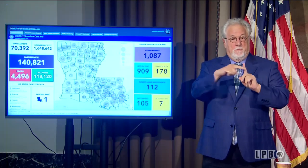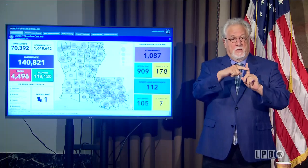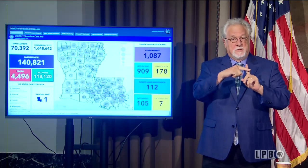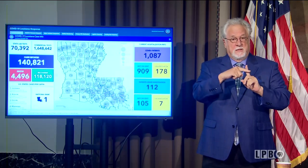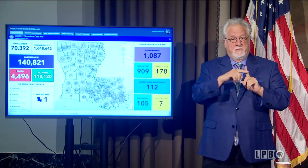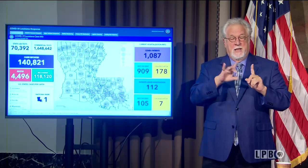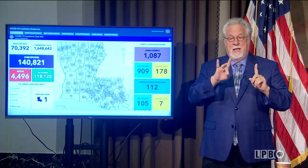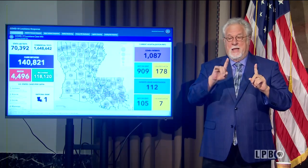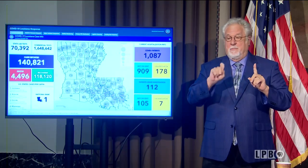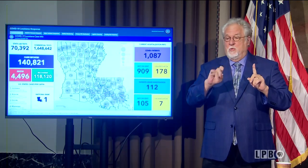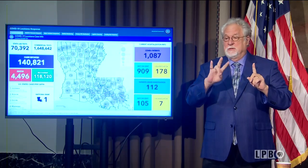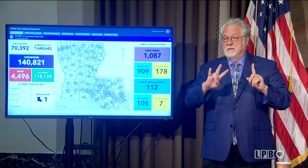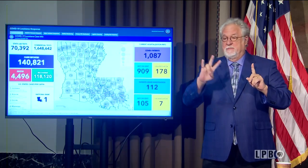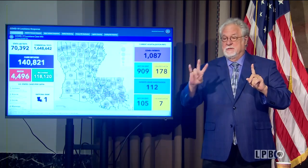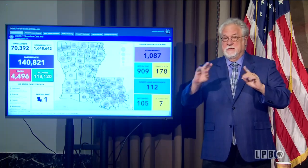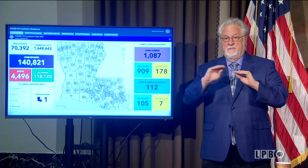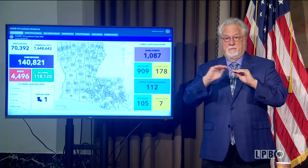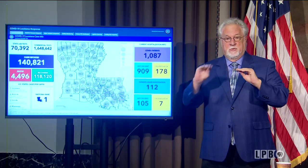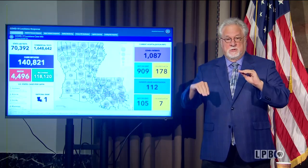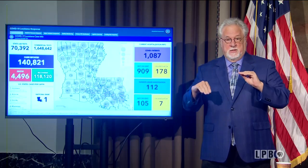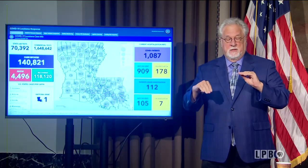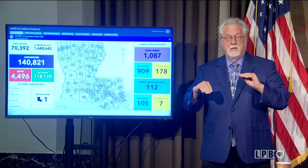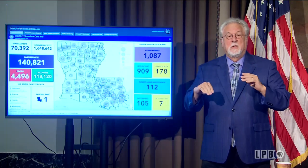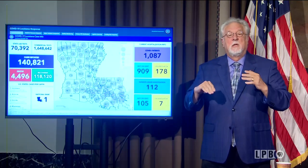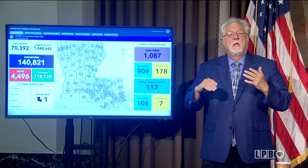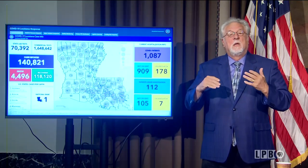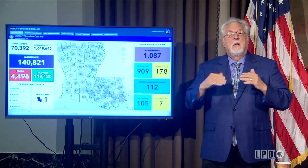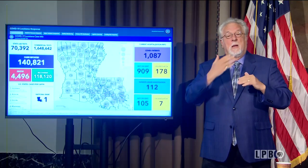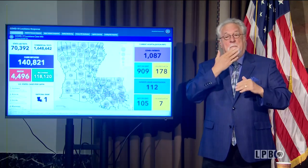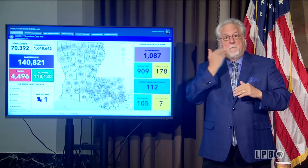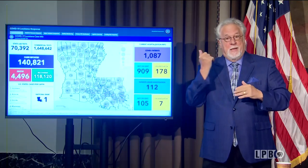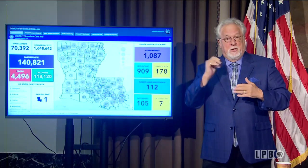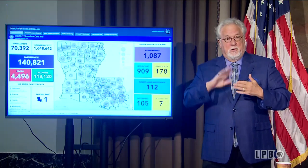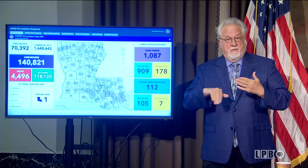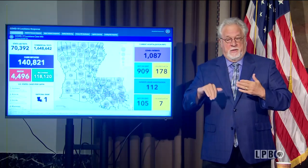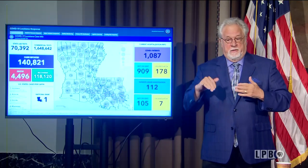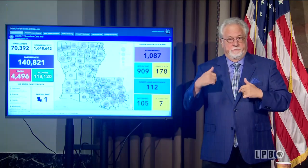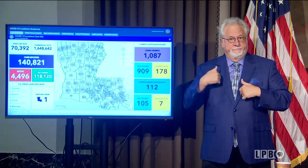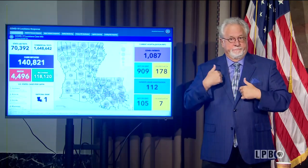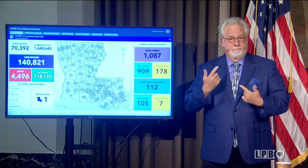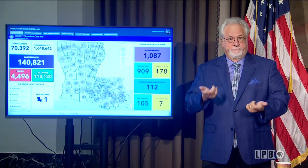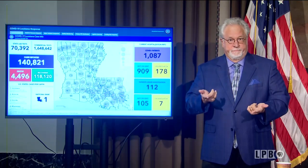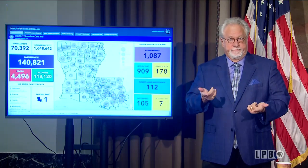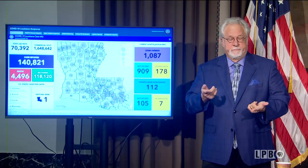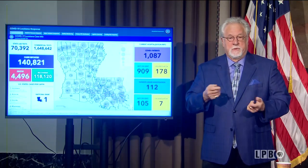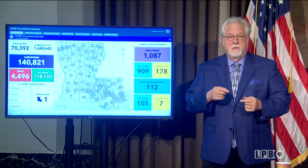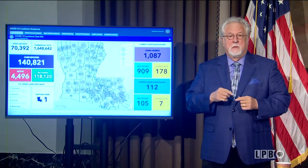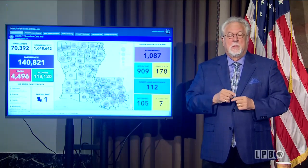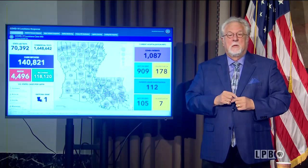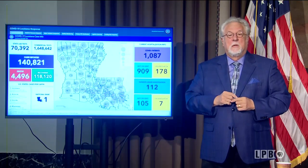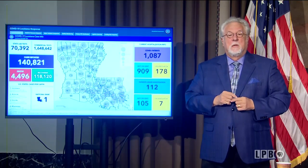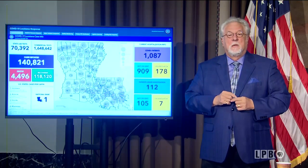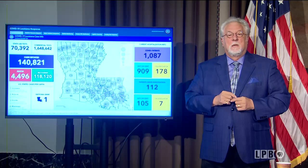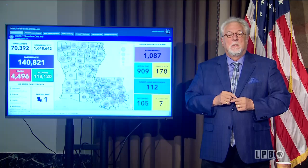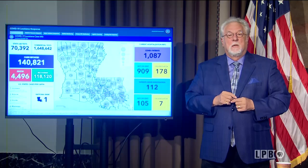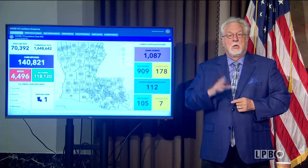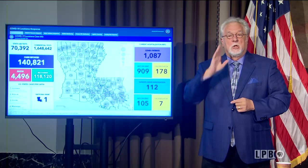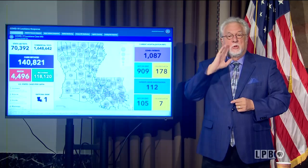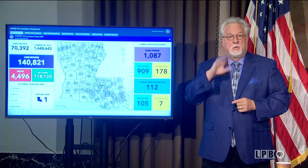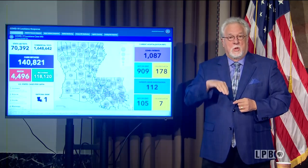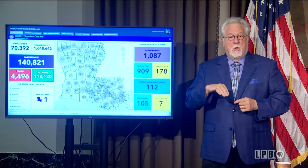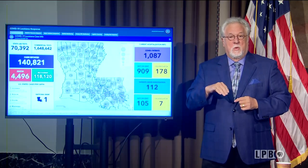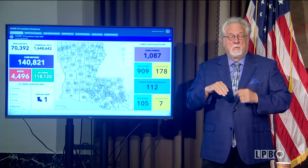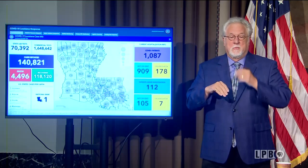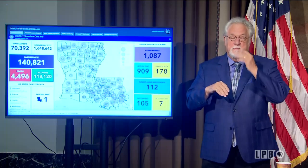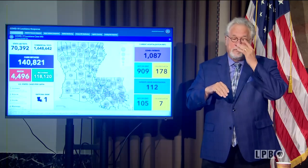is 8.77%, which is better than it has been for quite some time. You know that